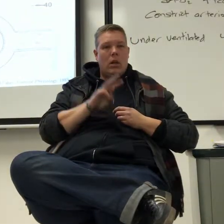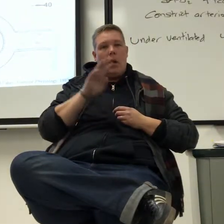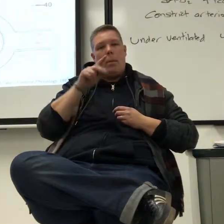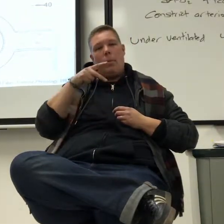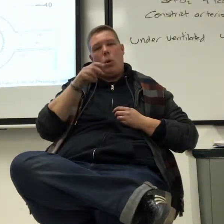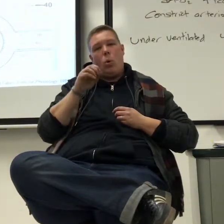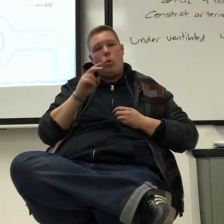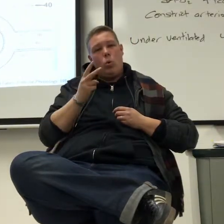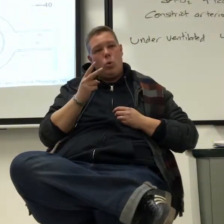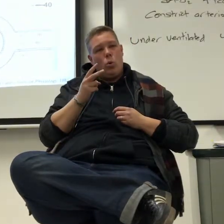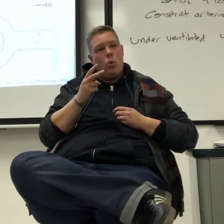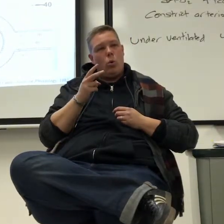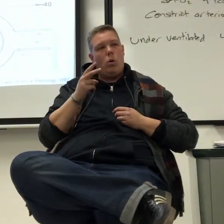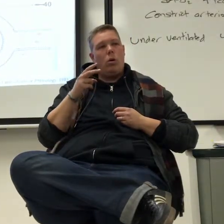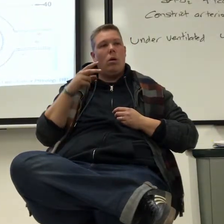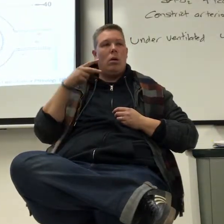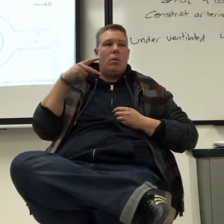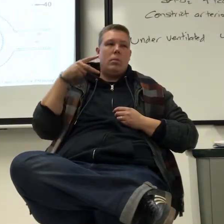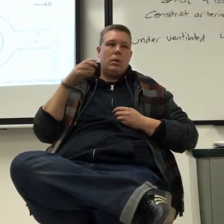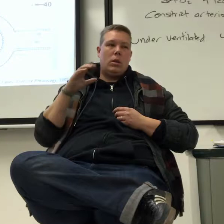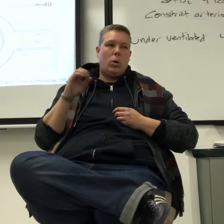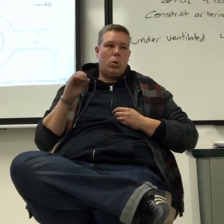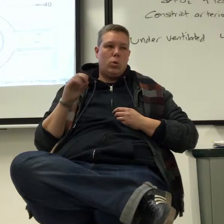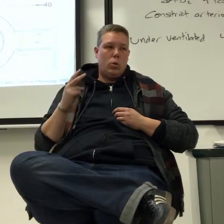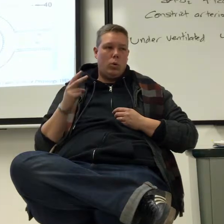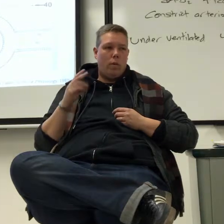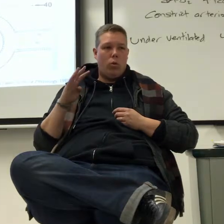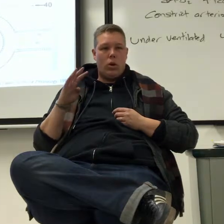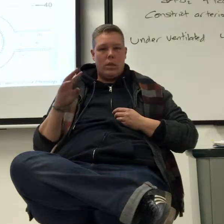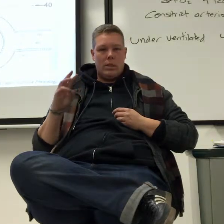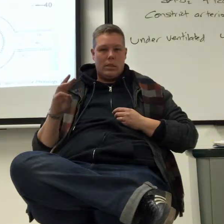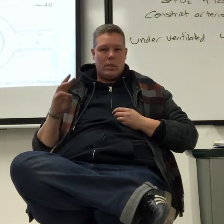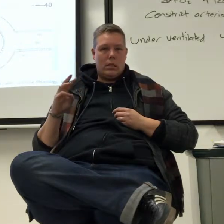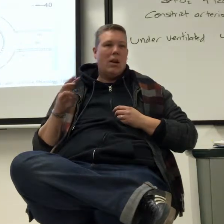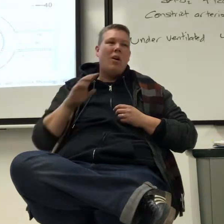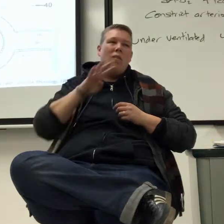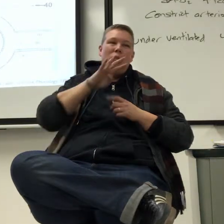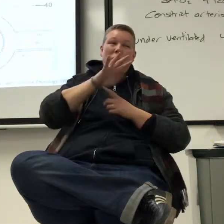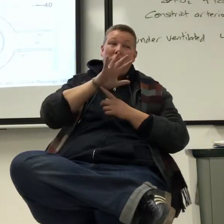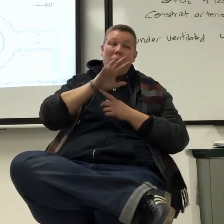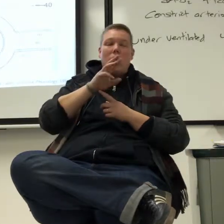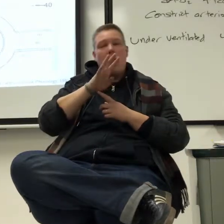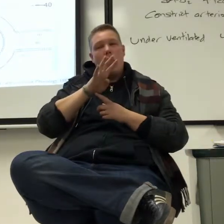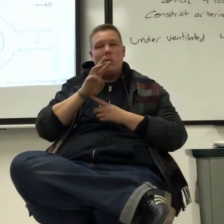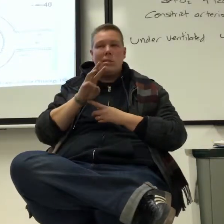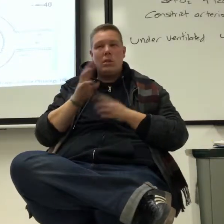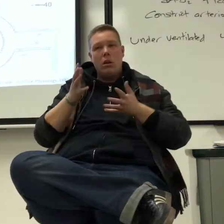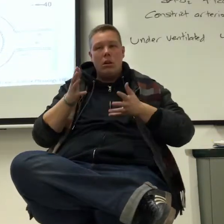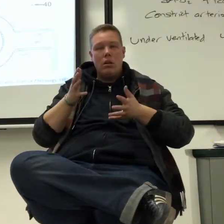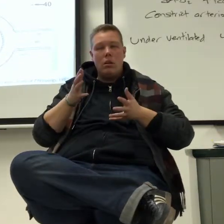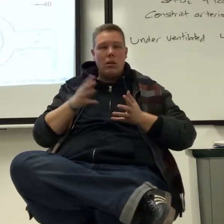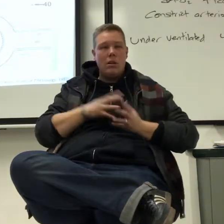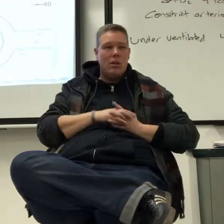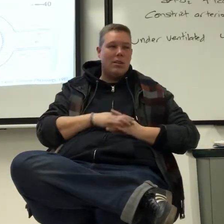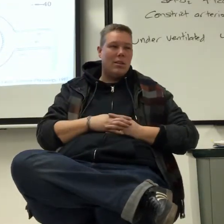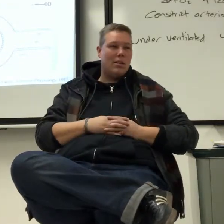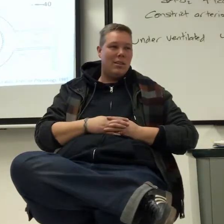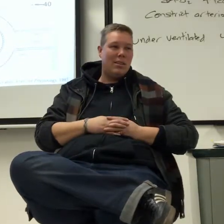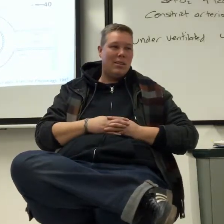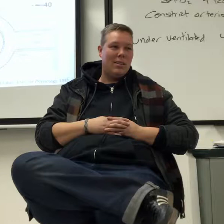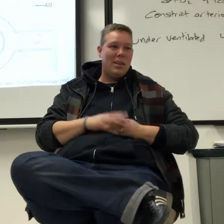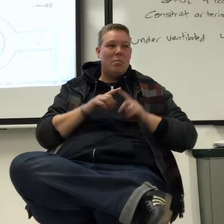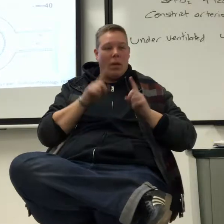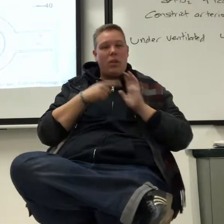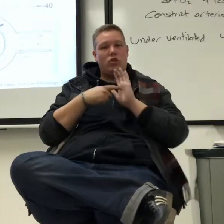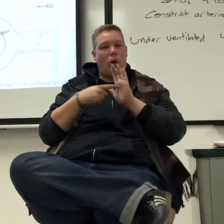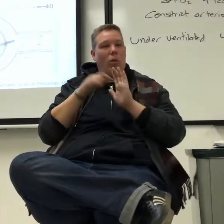PO2 40, PCO2 46. Not 45, 46, okay? They changed it a little. But they show